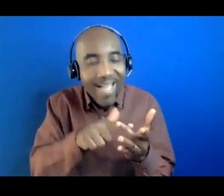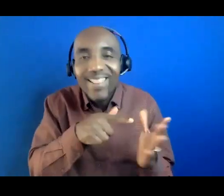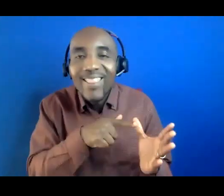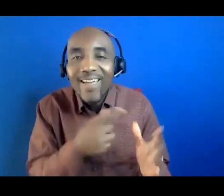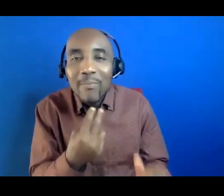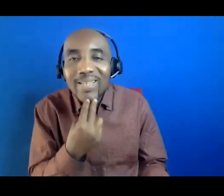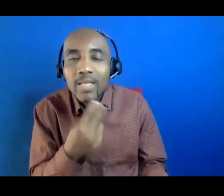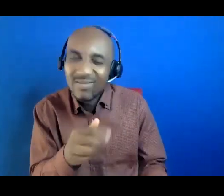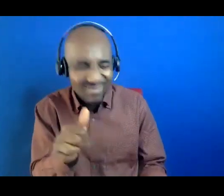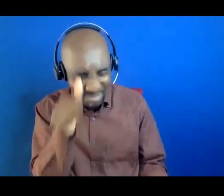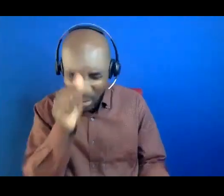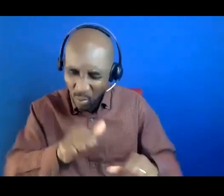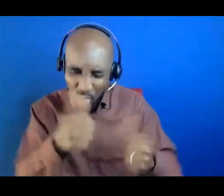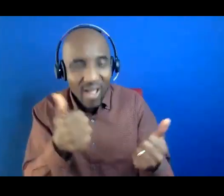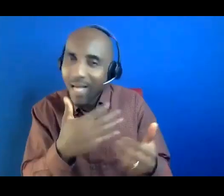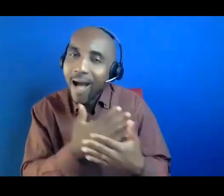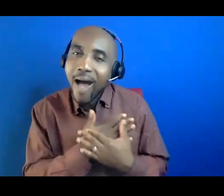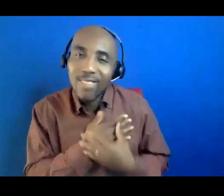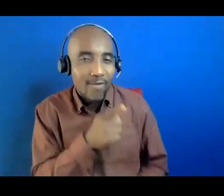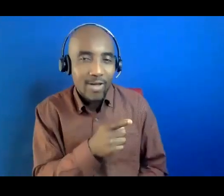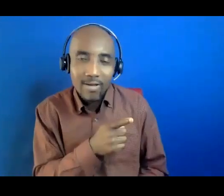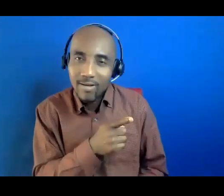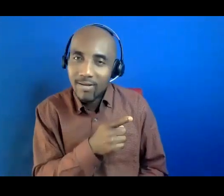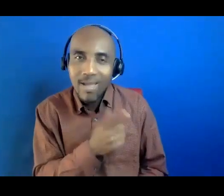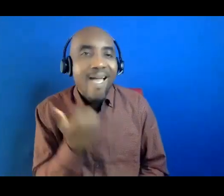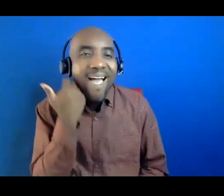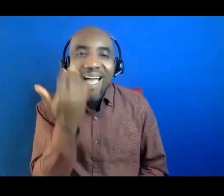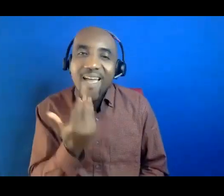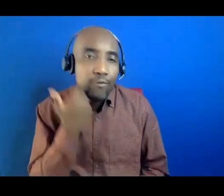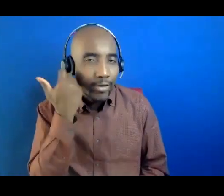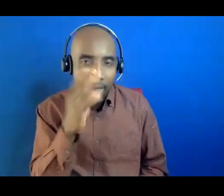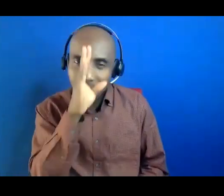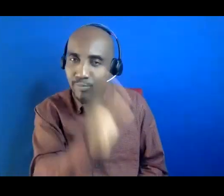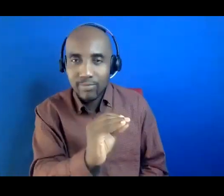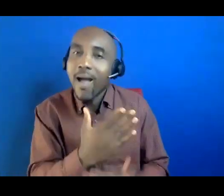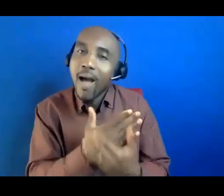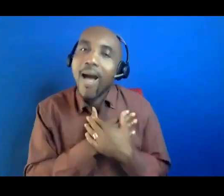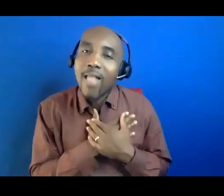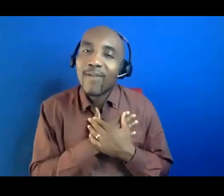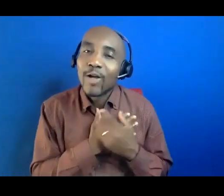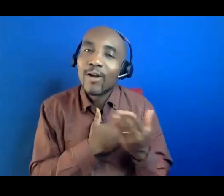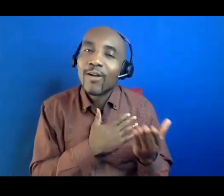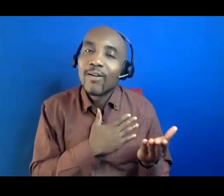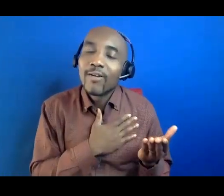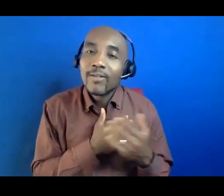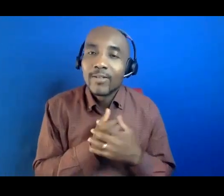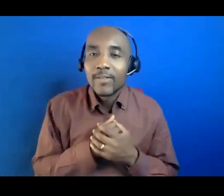that I love her. I tell her every single day. You know, the fact that